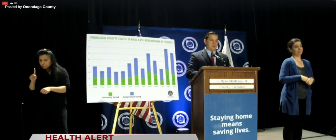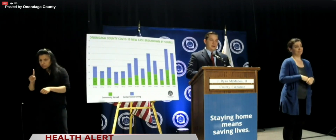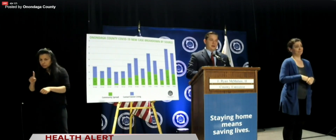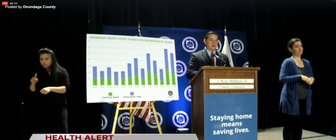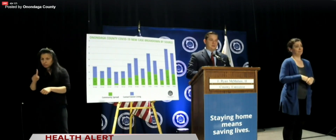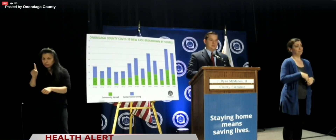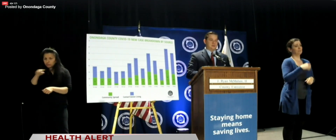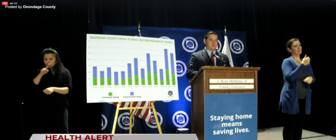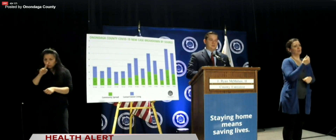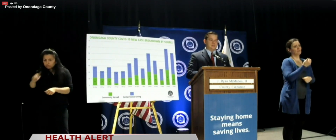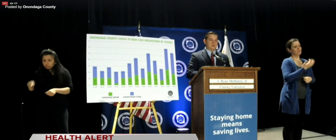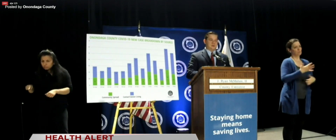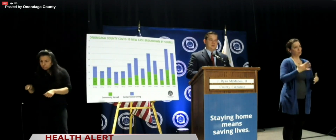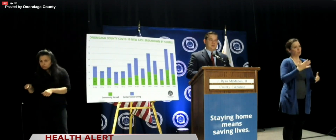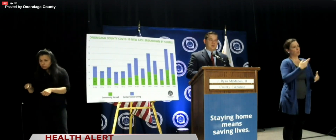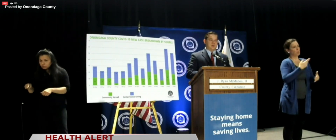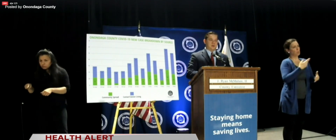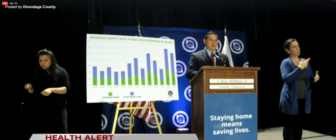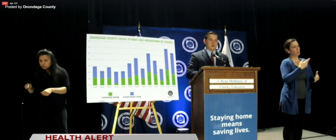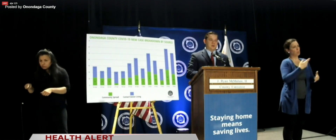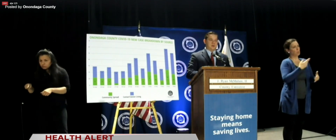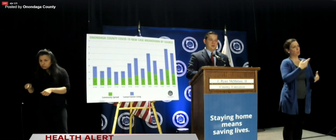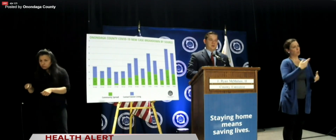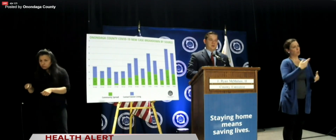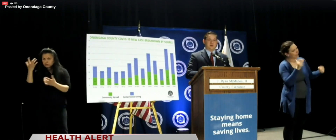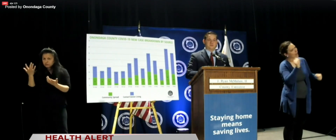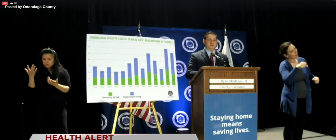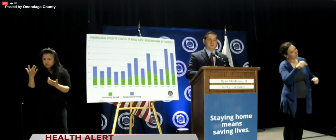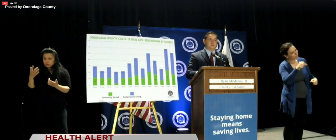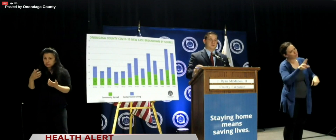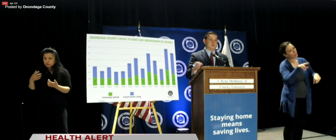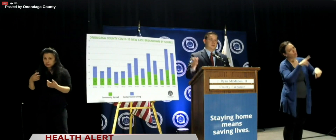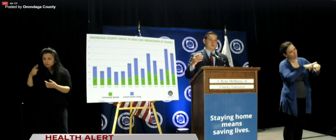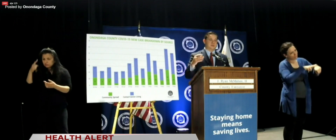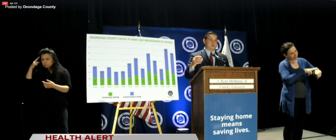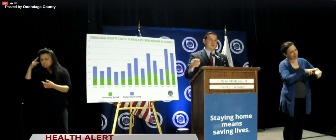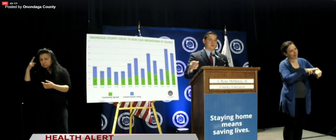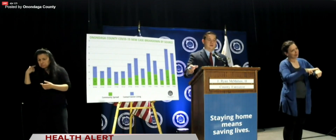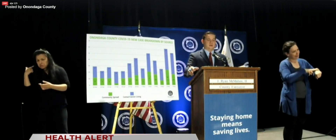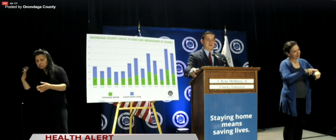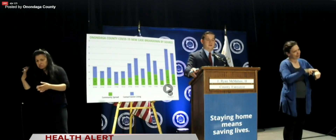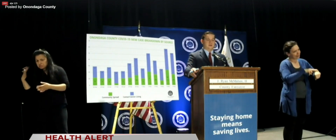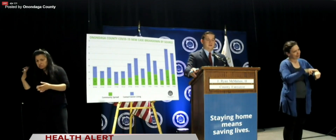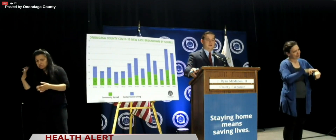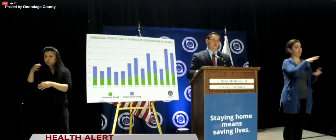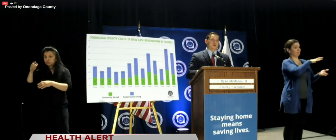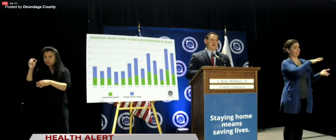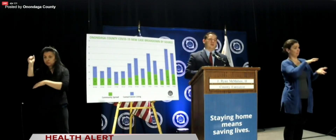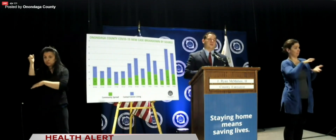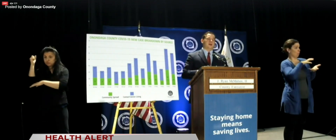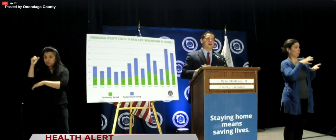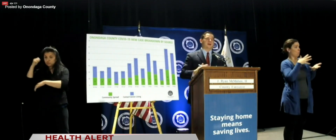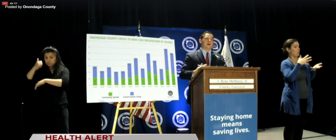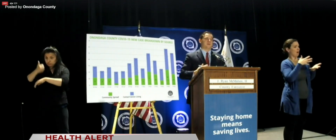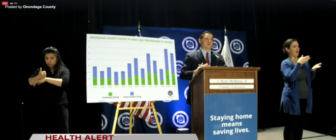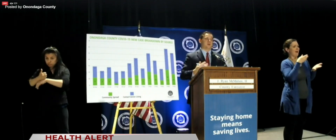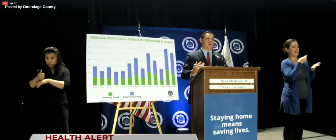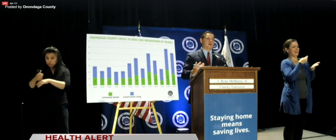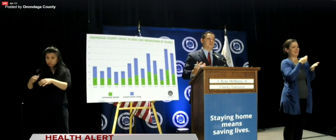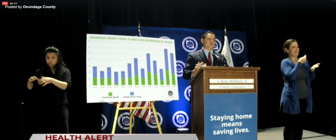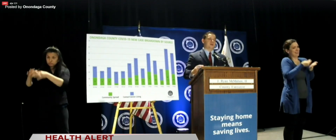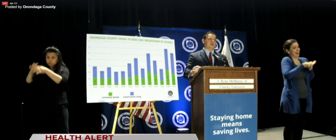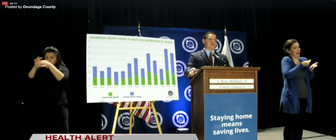that all of our partners have done. And I'm sure there's things that they look at. We've been talking about economic